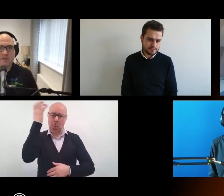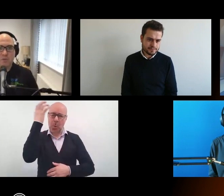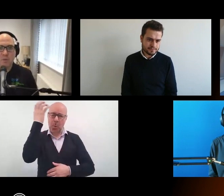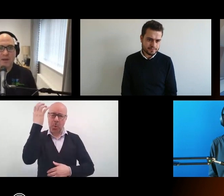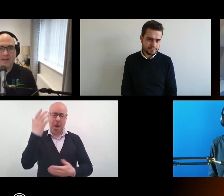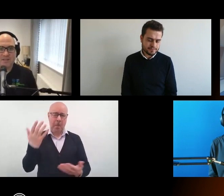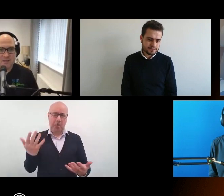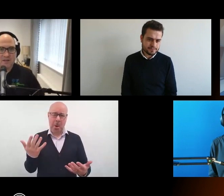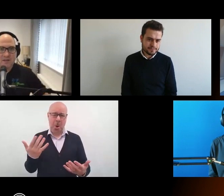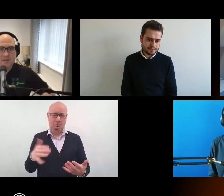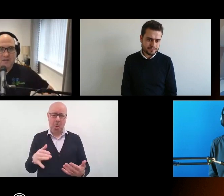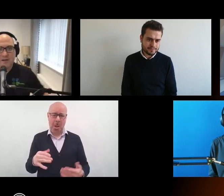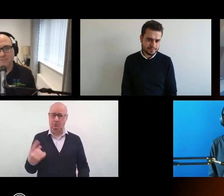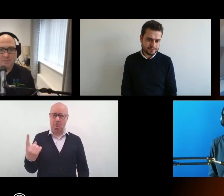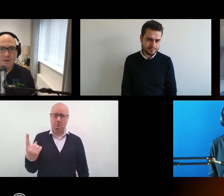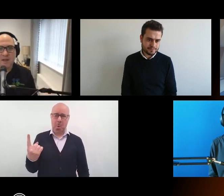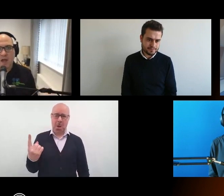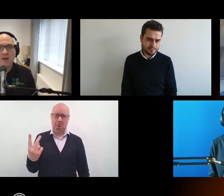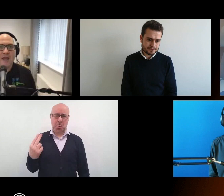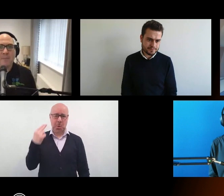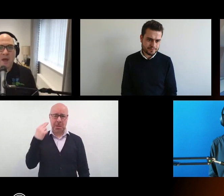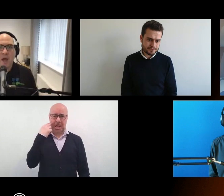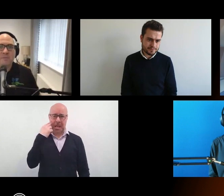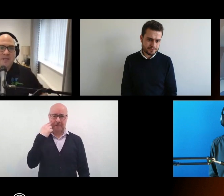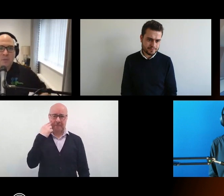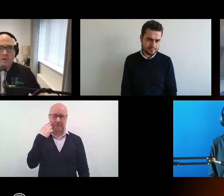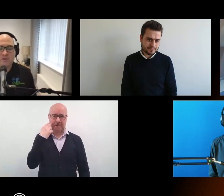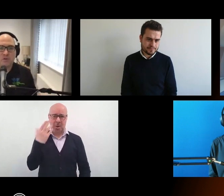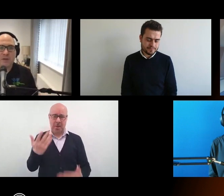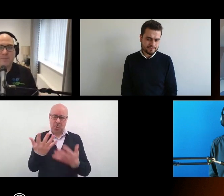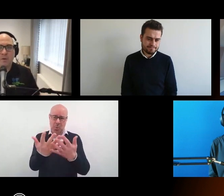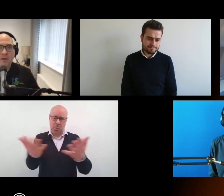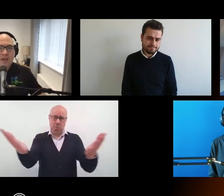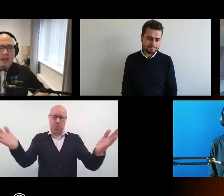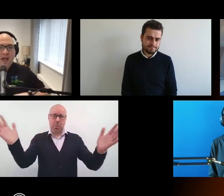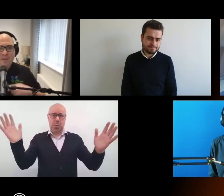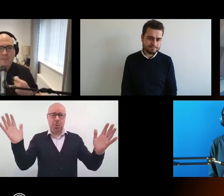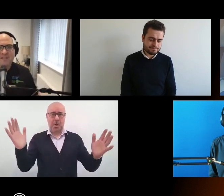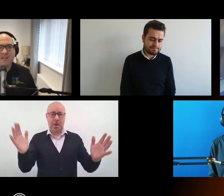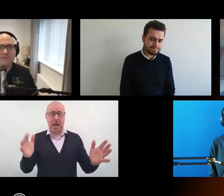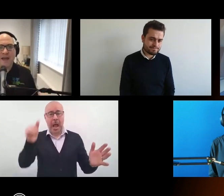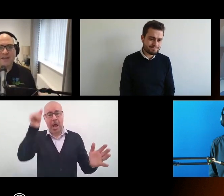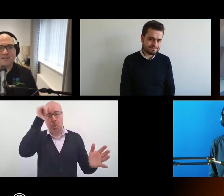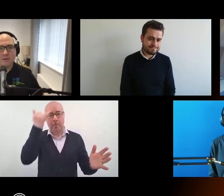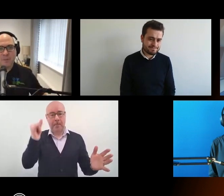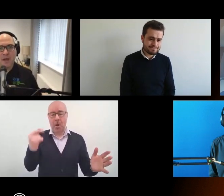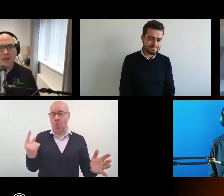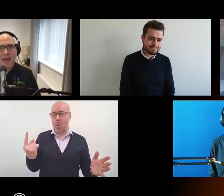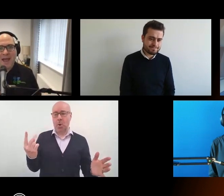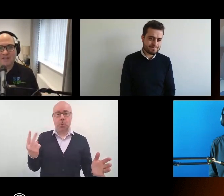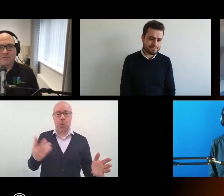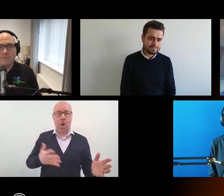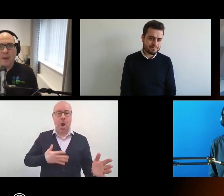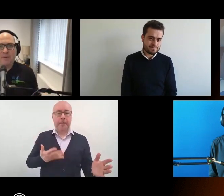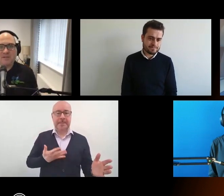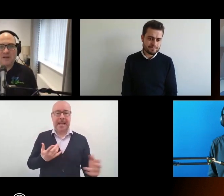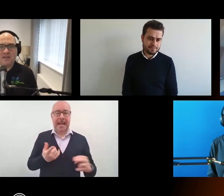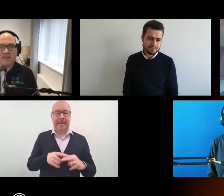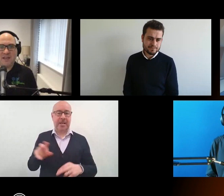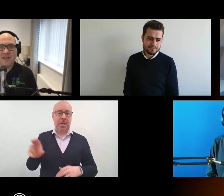our audience. We're willing to, you know, okay, it might upset one or two people. Are they missing the fact that by